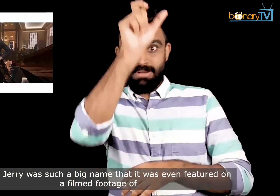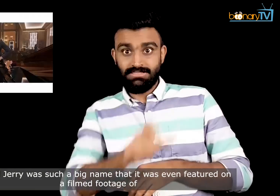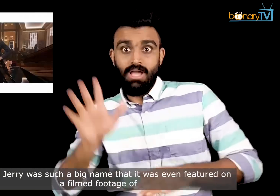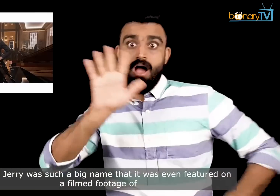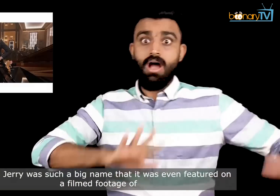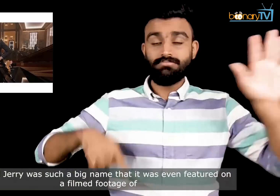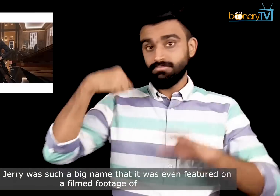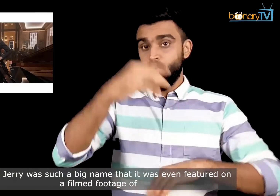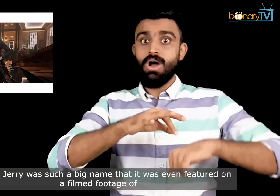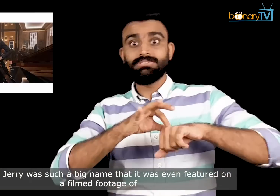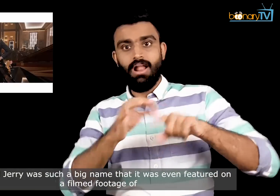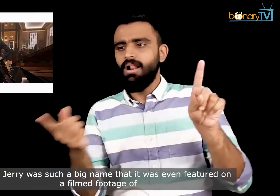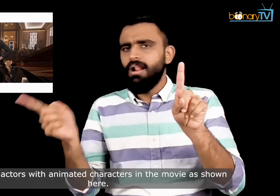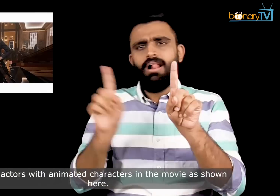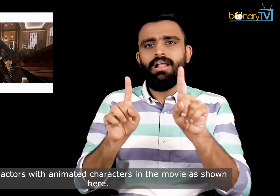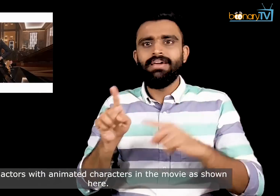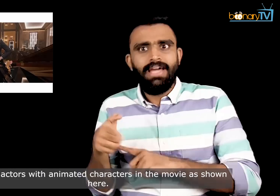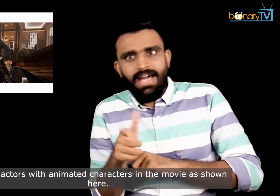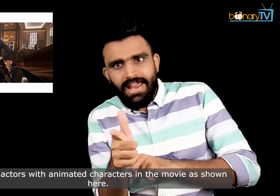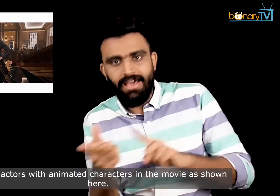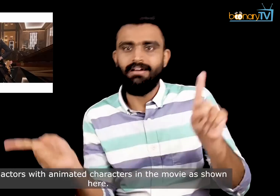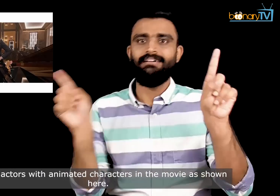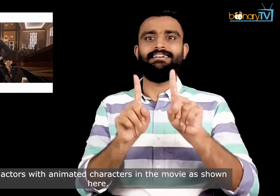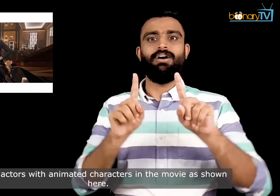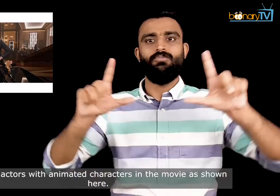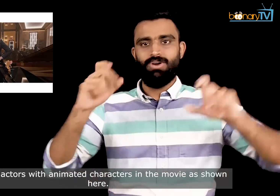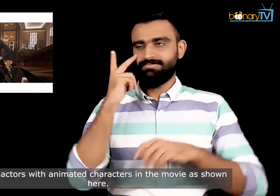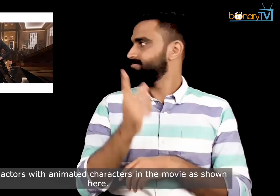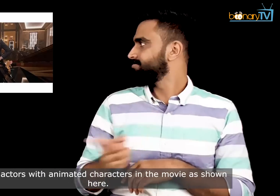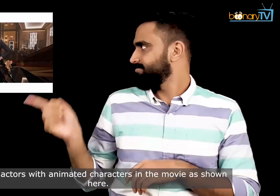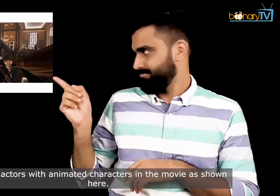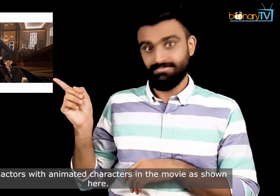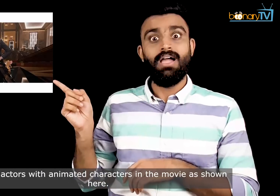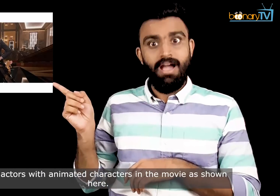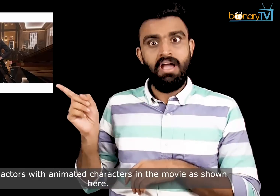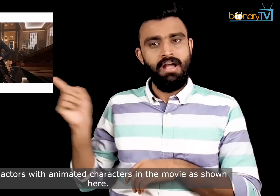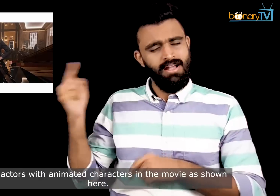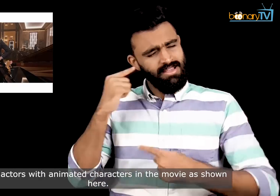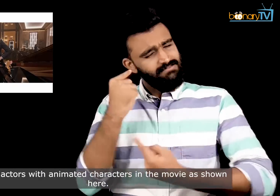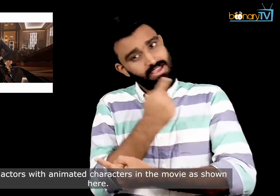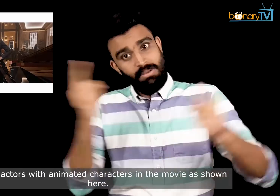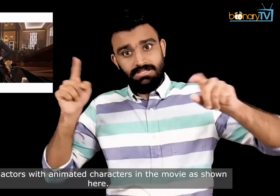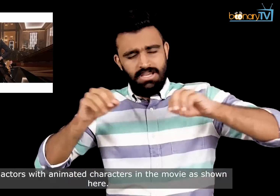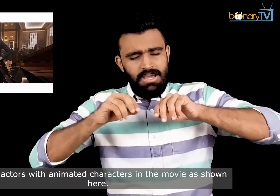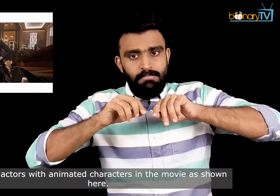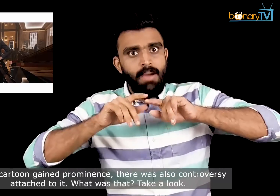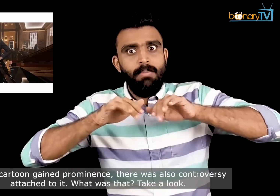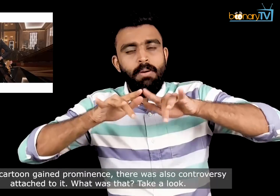even featured on a film footage of human actors with animated characters in the movie as shown here. As the